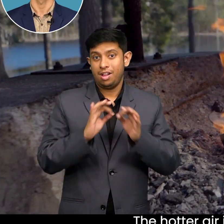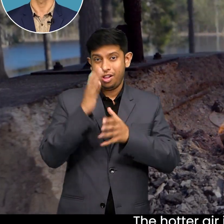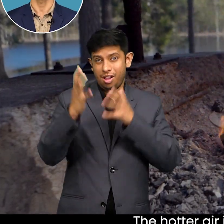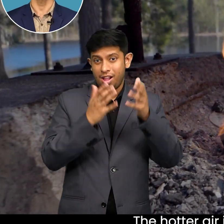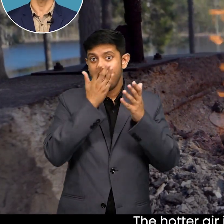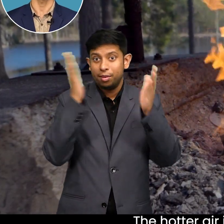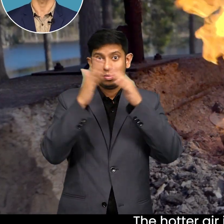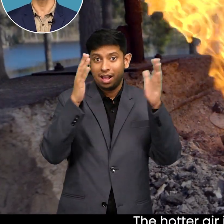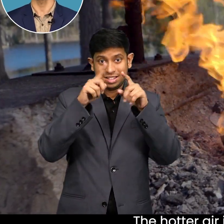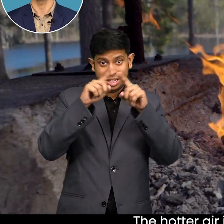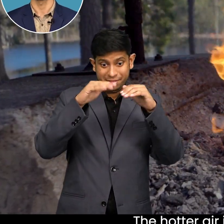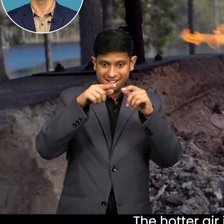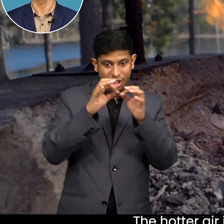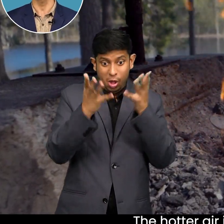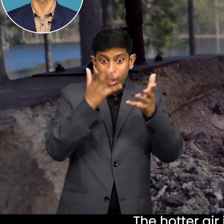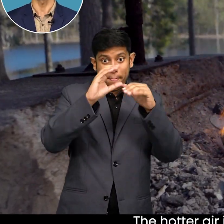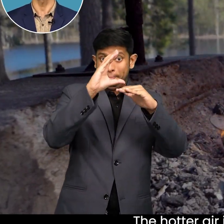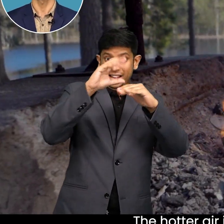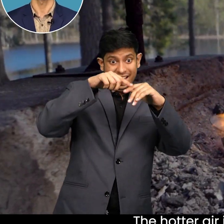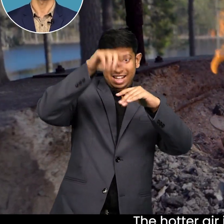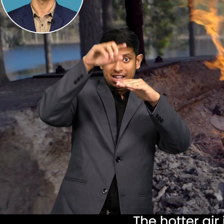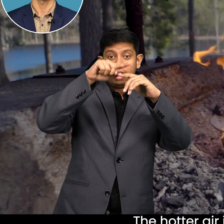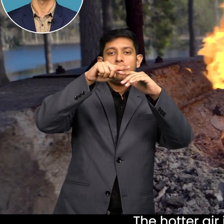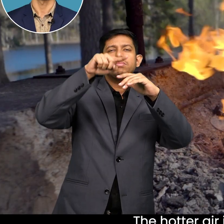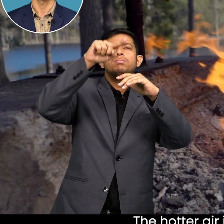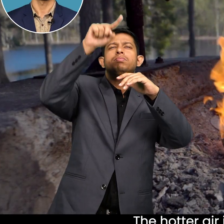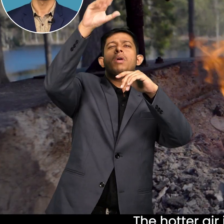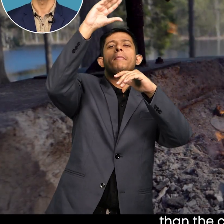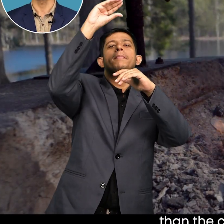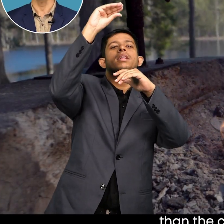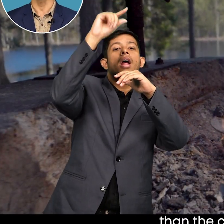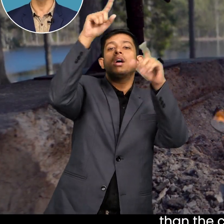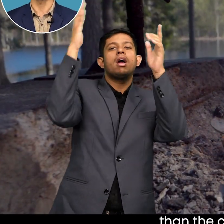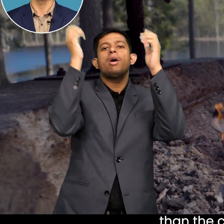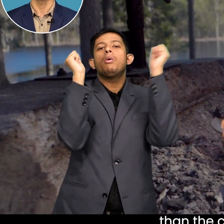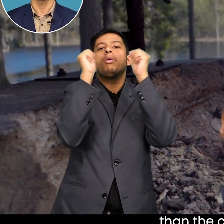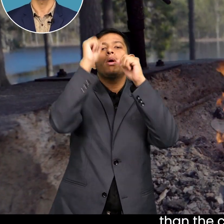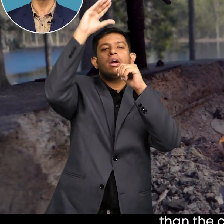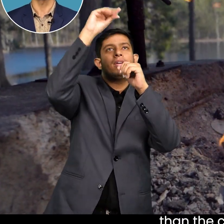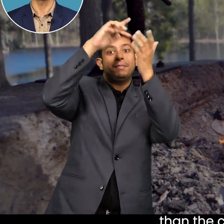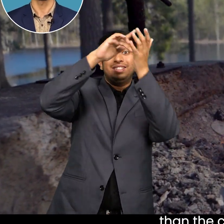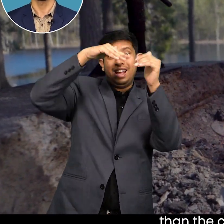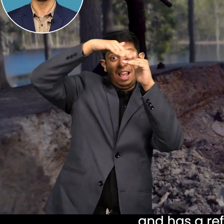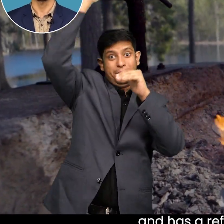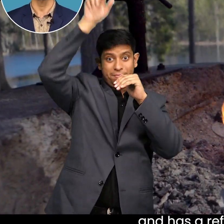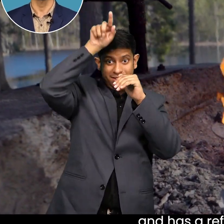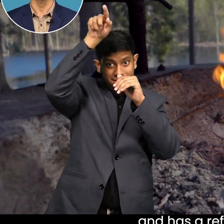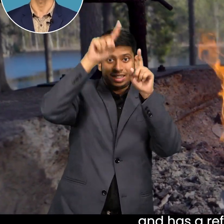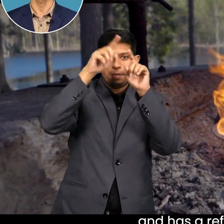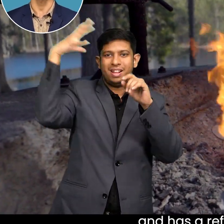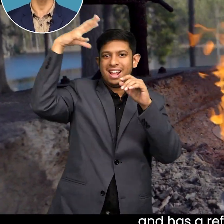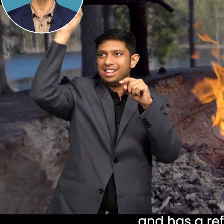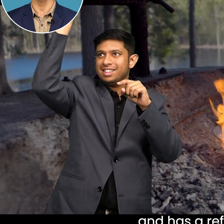The hotter air is lighter, less dense than the cooler air above it and